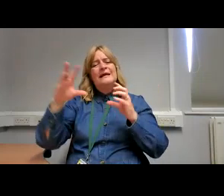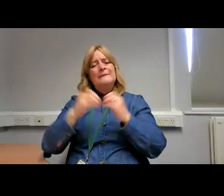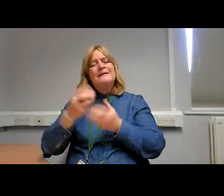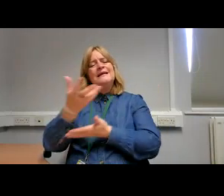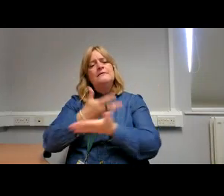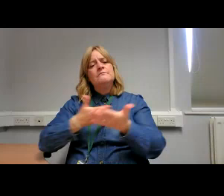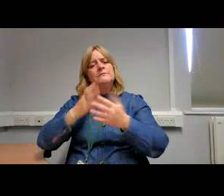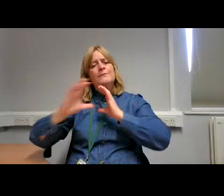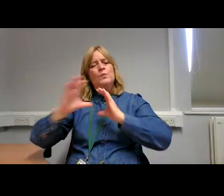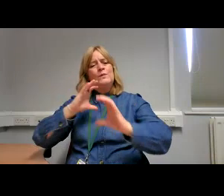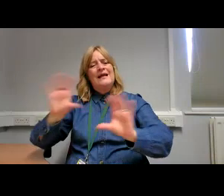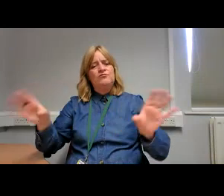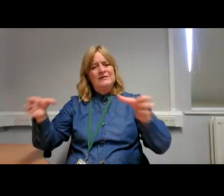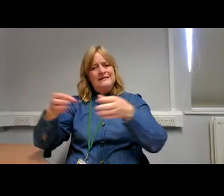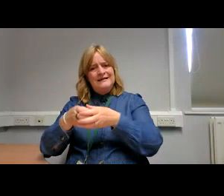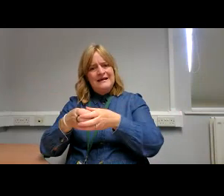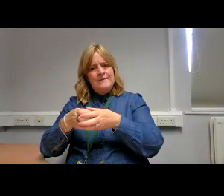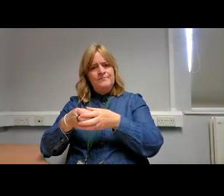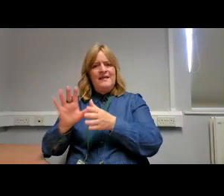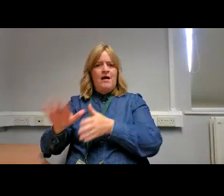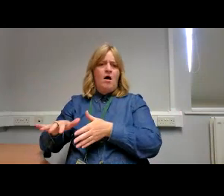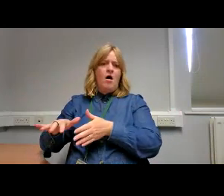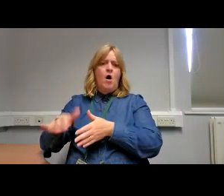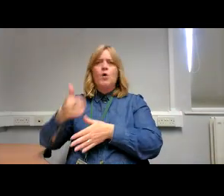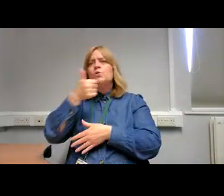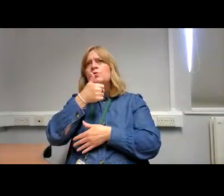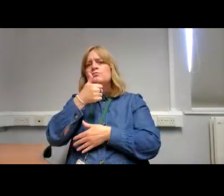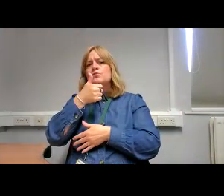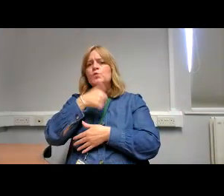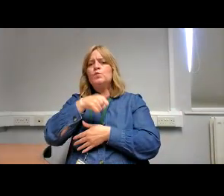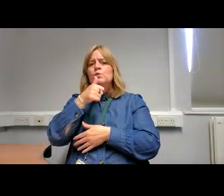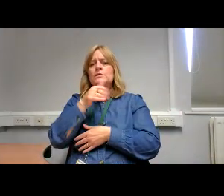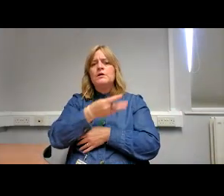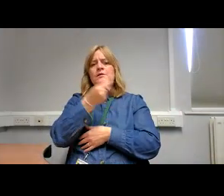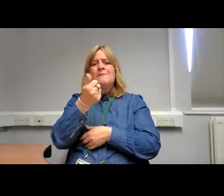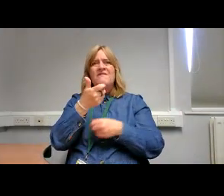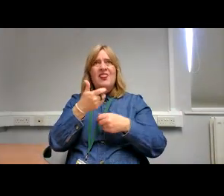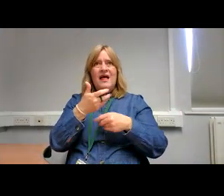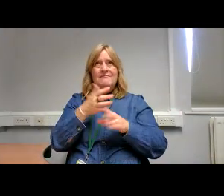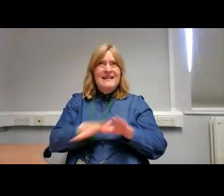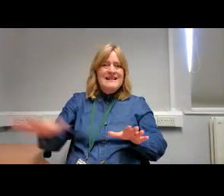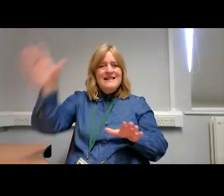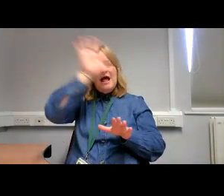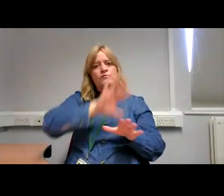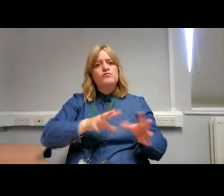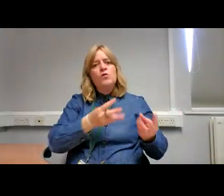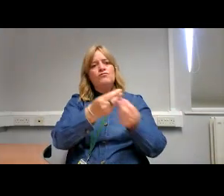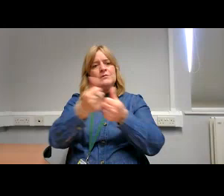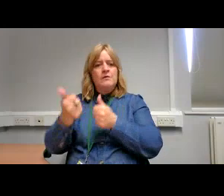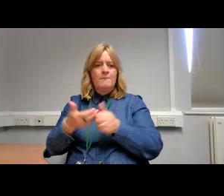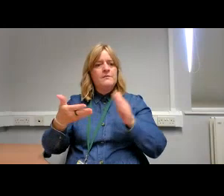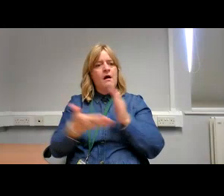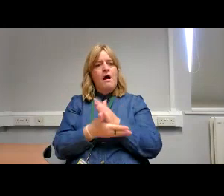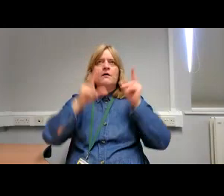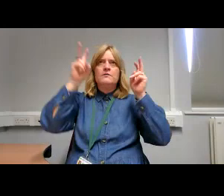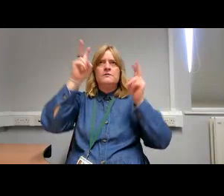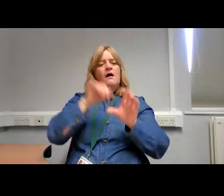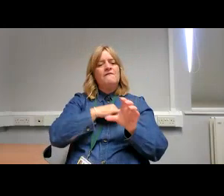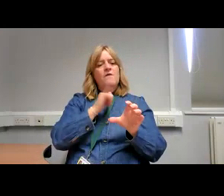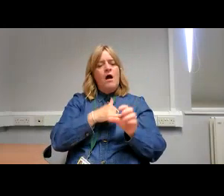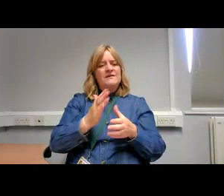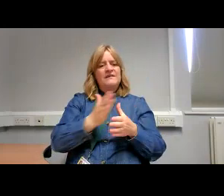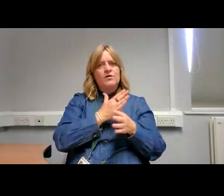with utilising some of the national resources around Pharmacy First. There's lots of resources that we can